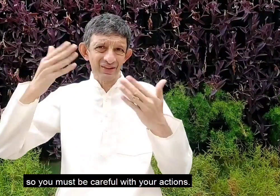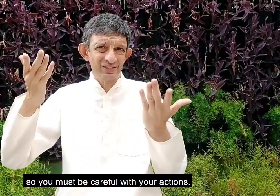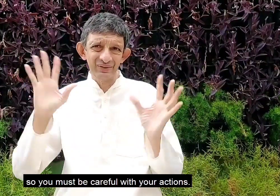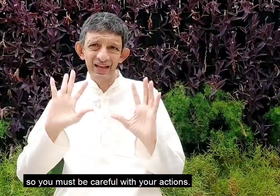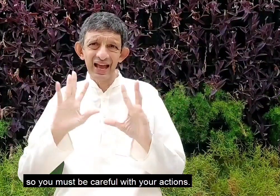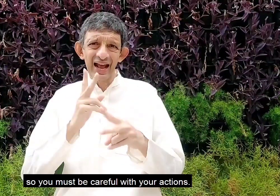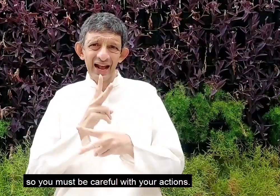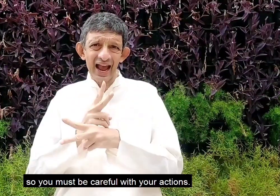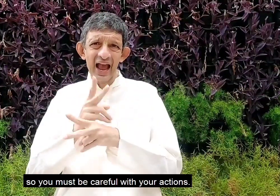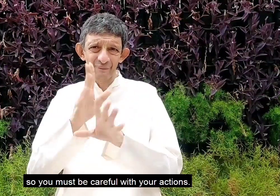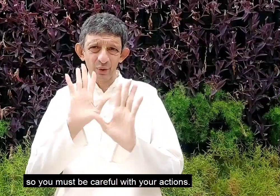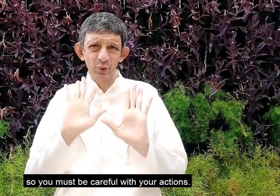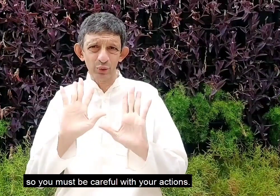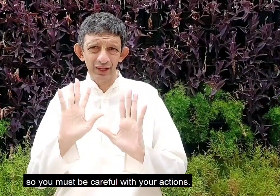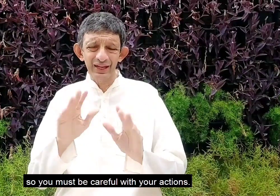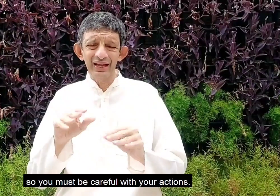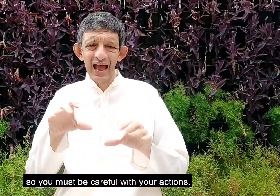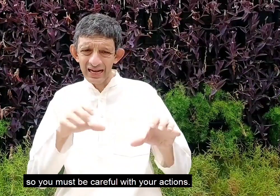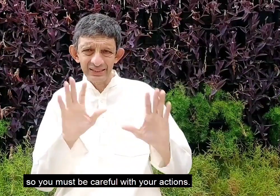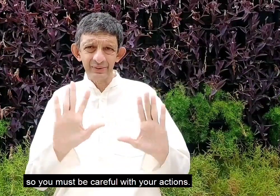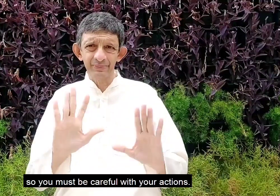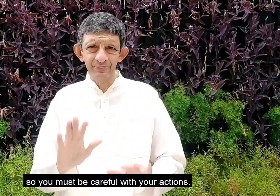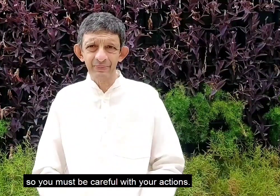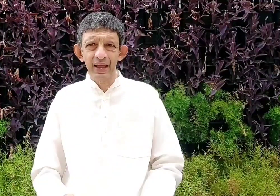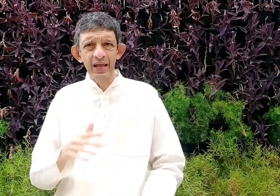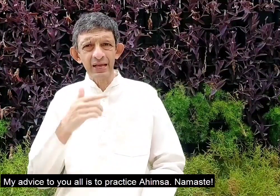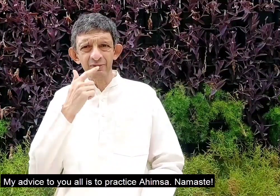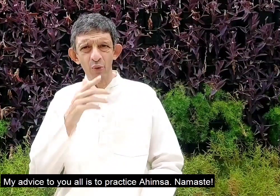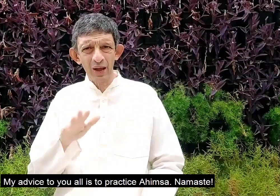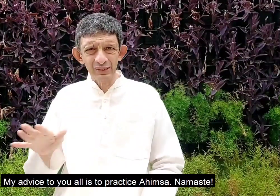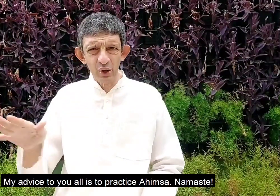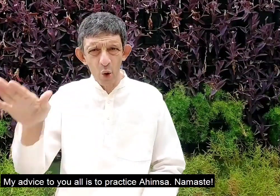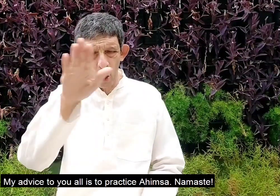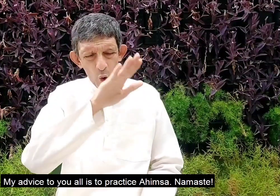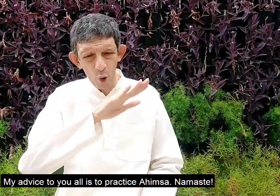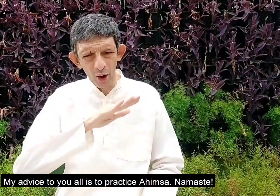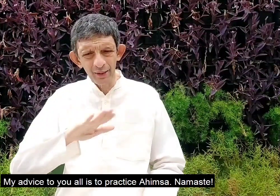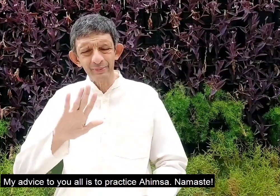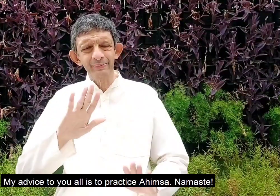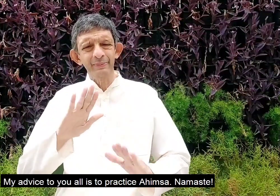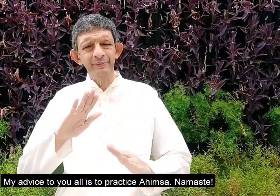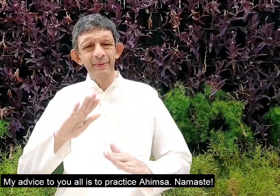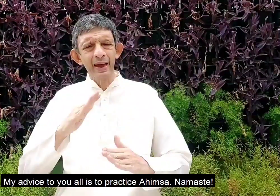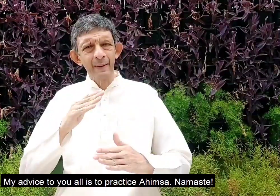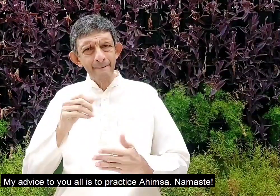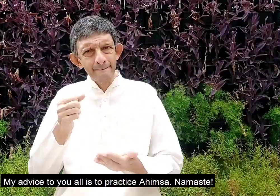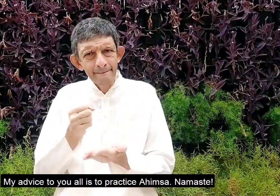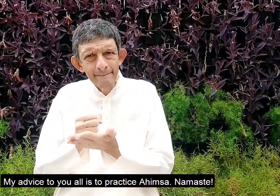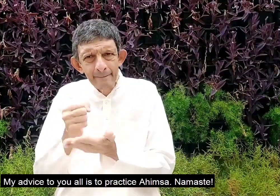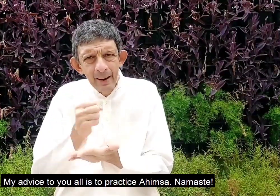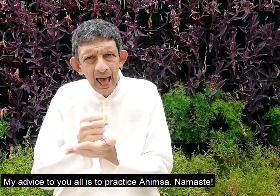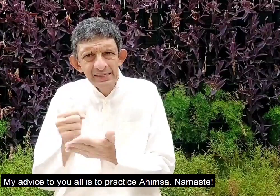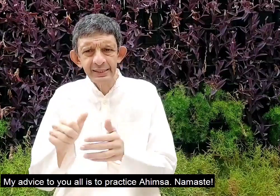So you must be careful with your actions. My advice to you all is to practice Ahimsa.